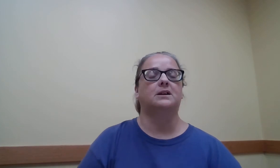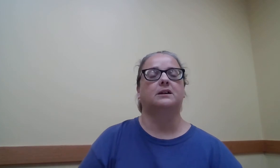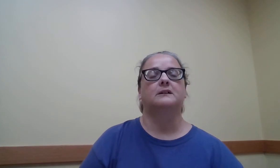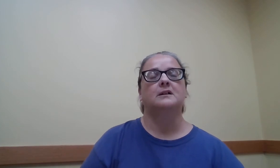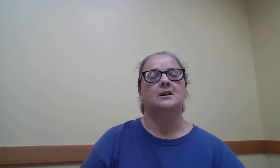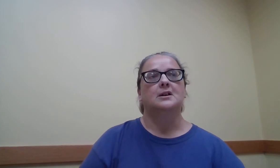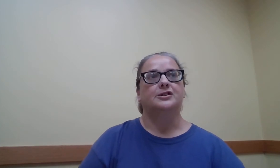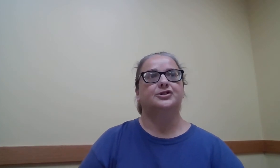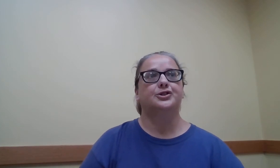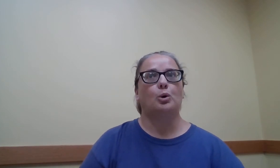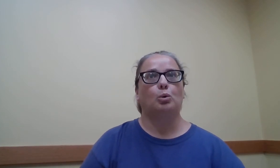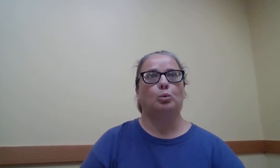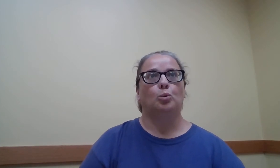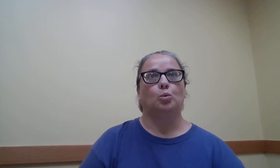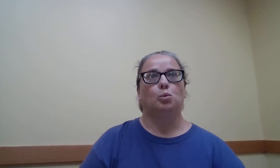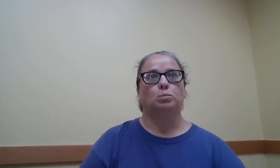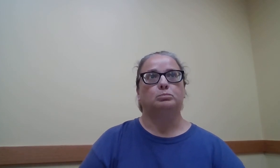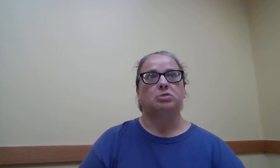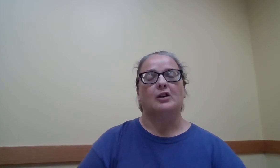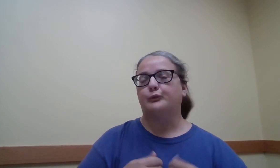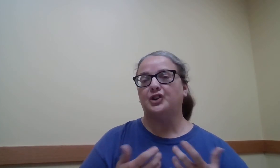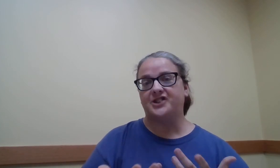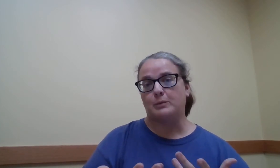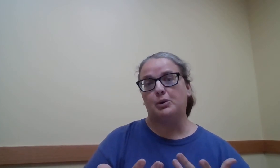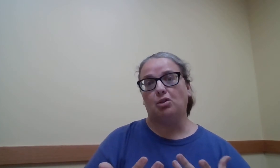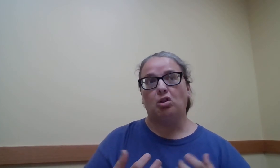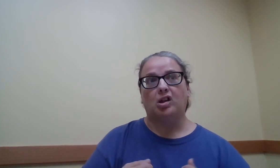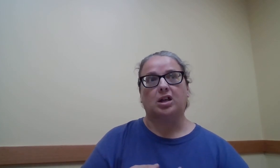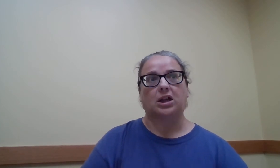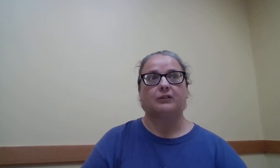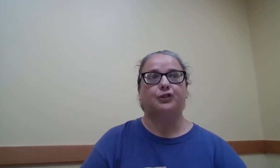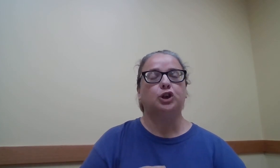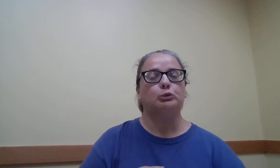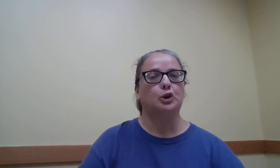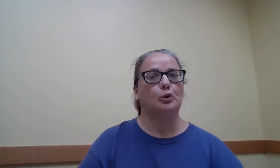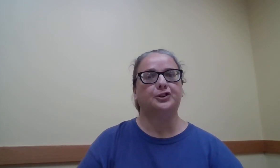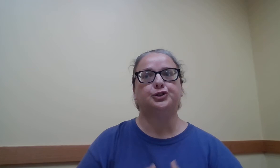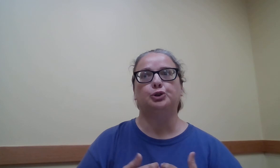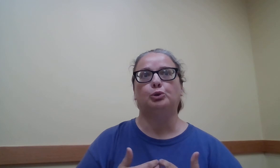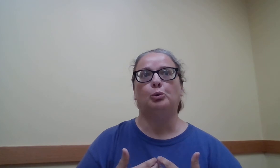okay, so for example, if you were going to